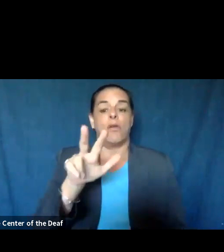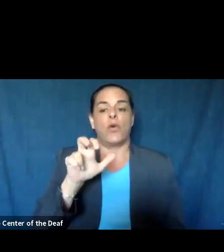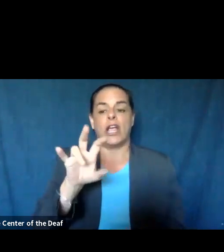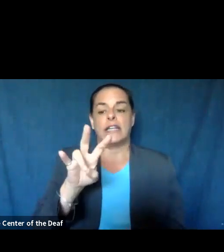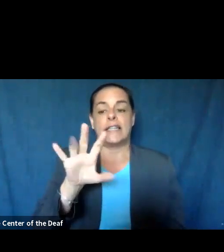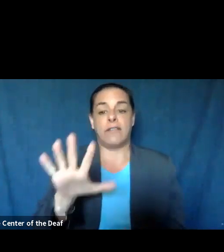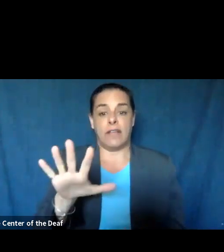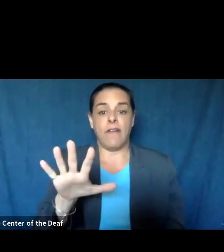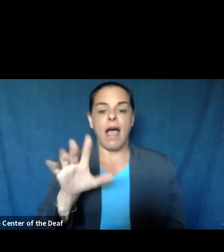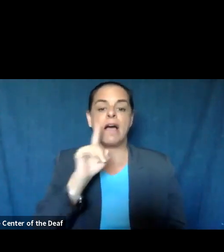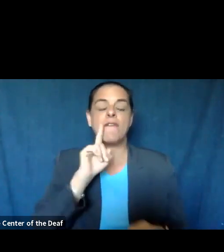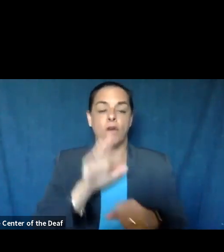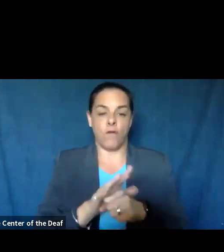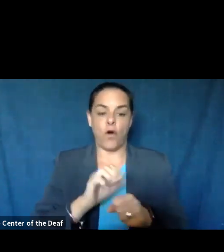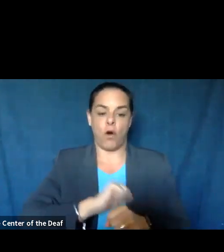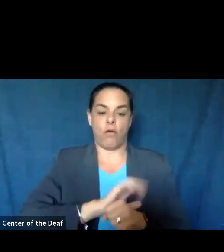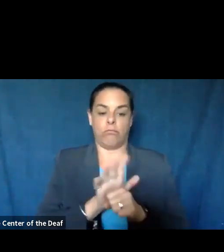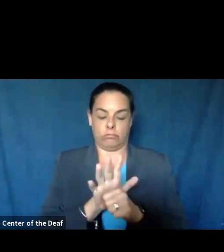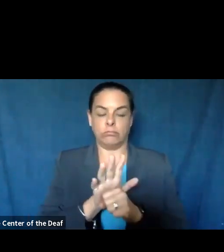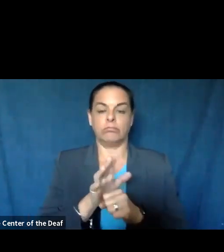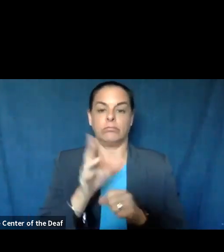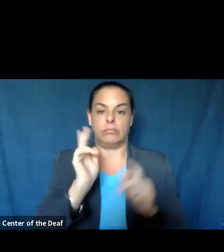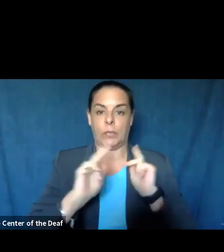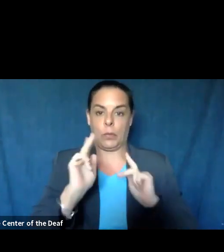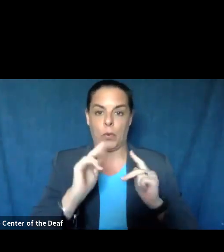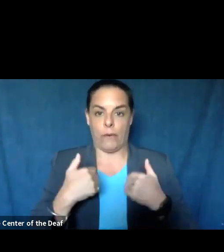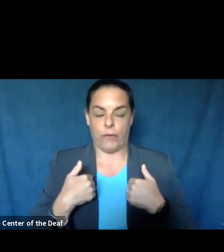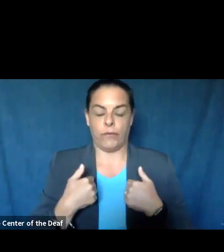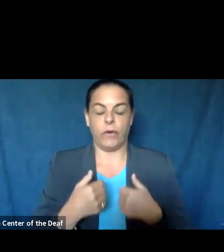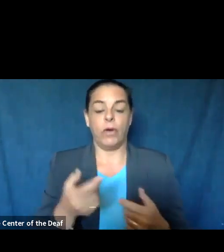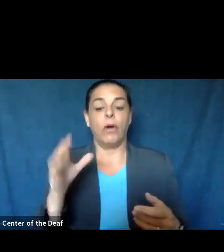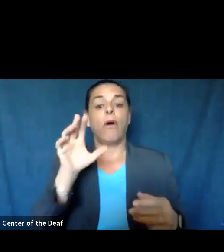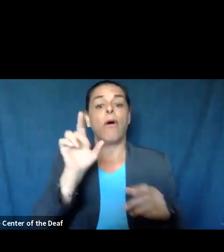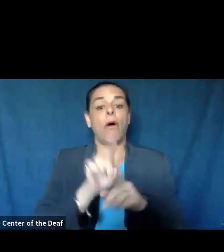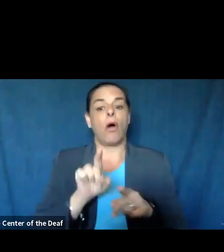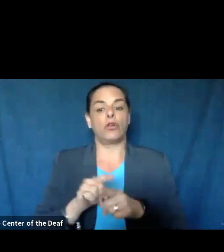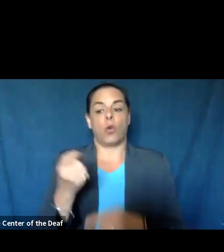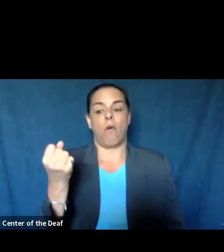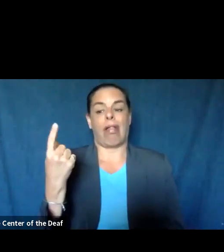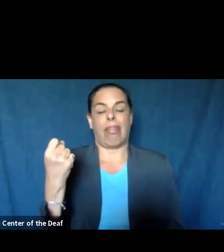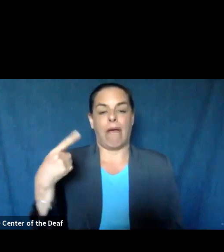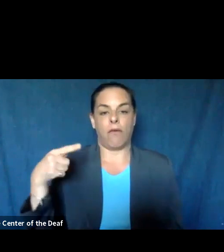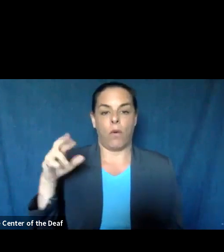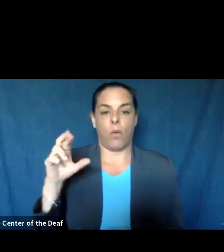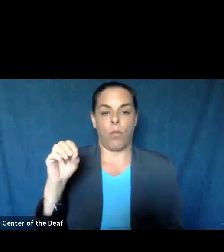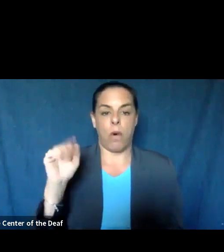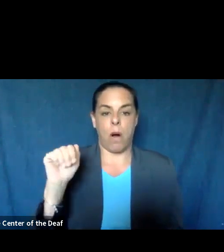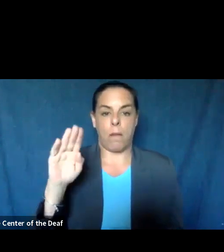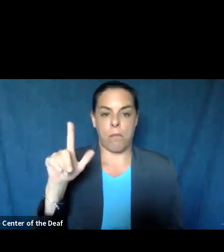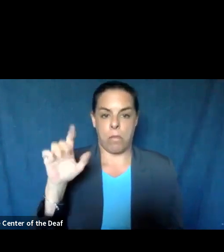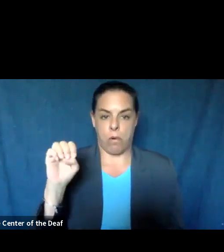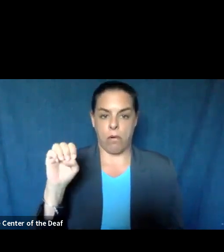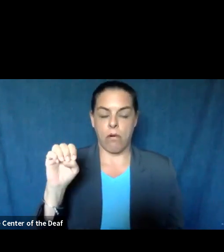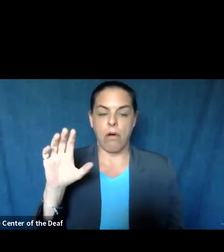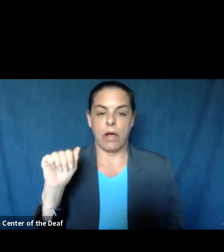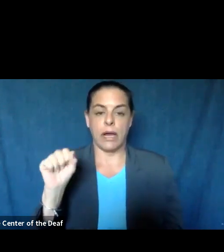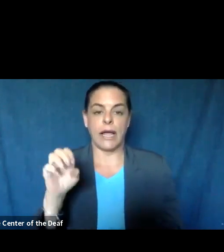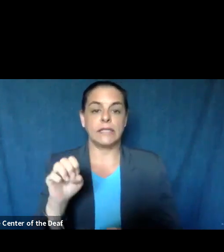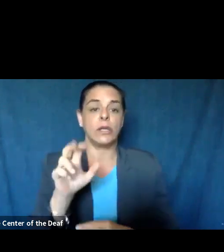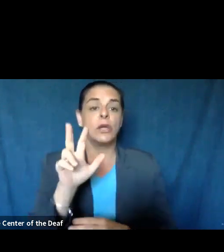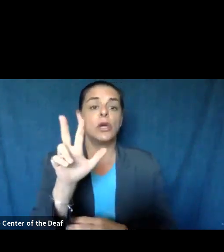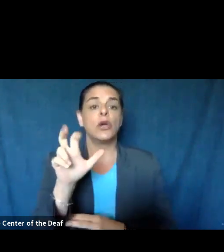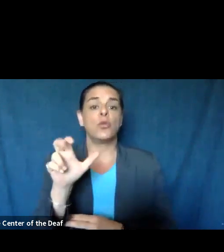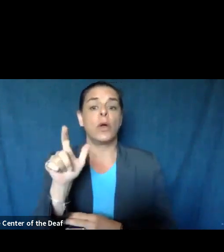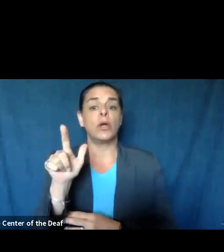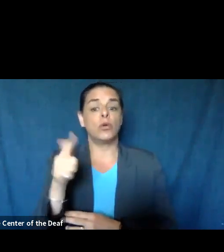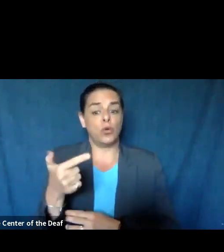of COVID-19 in Knox County. Additionally, we have 11 probable cases. 321 of our cases have